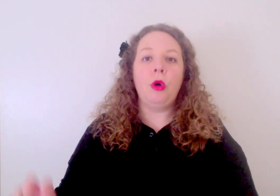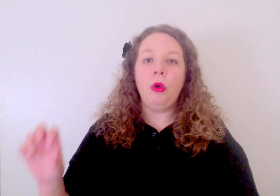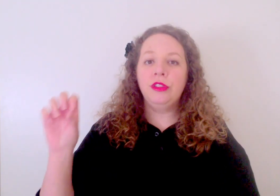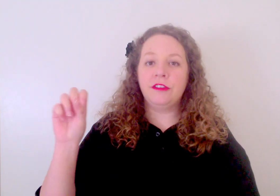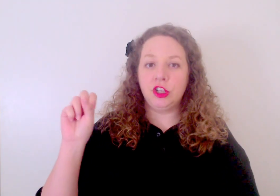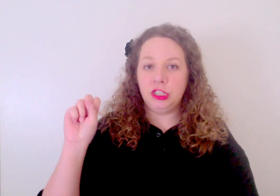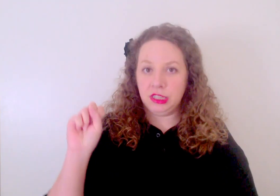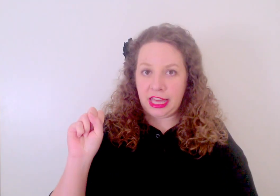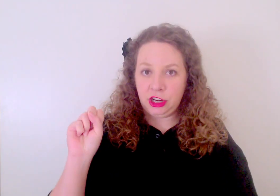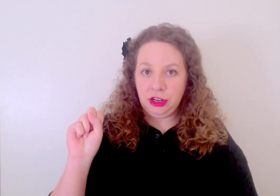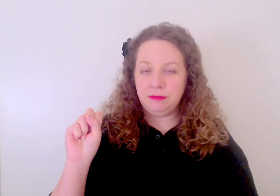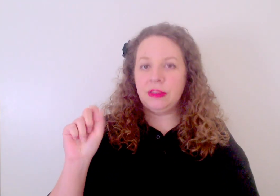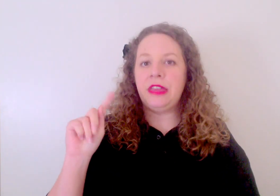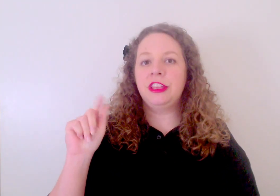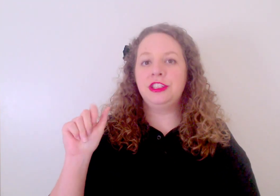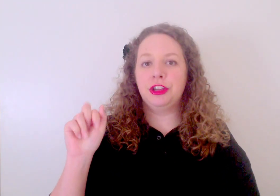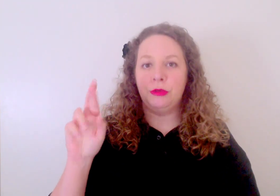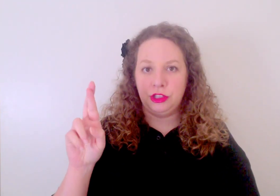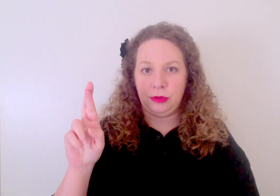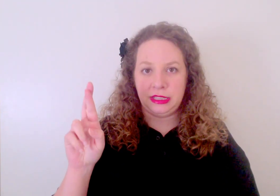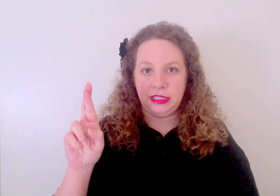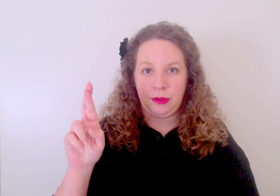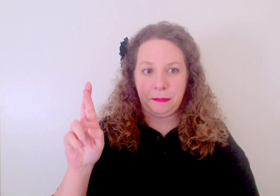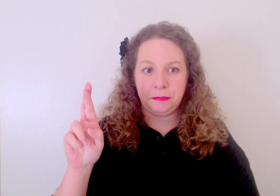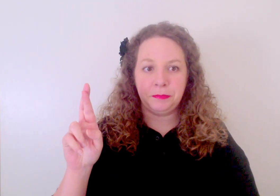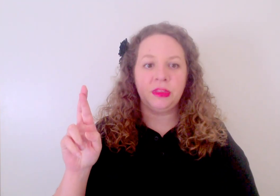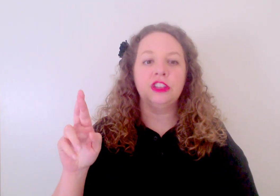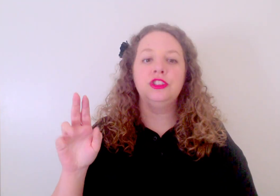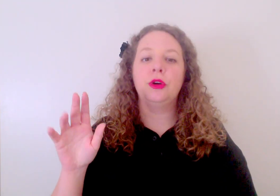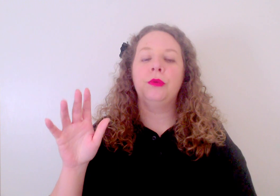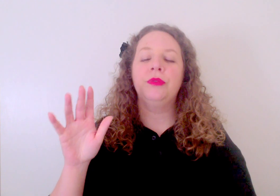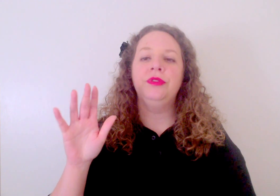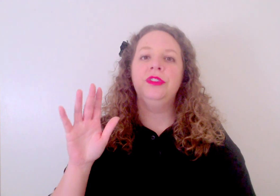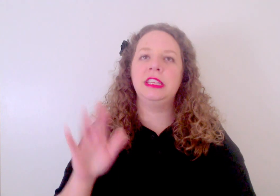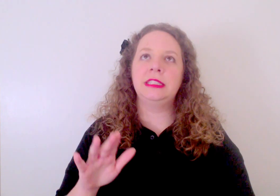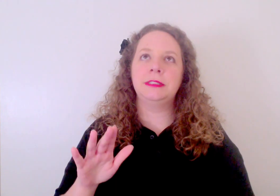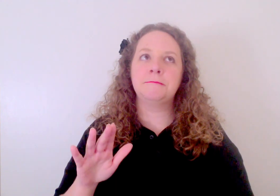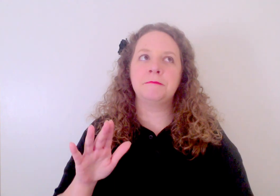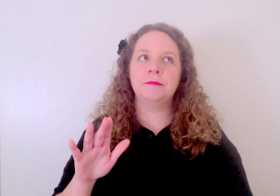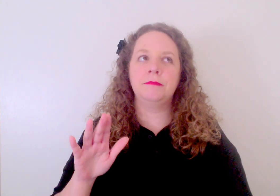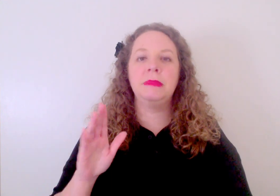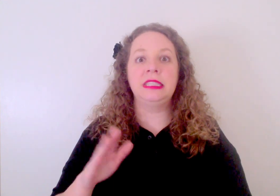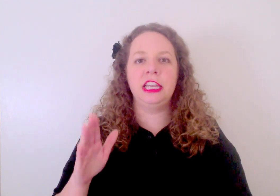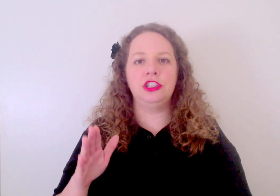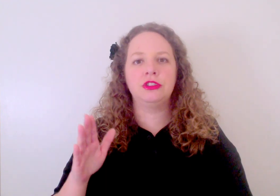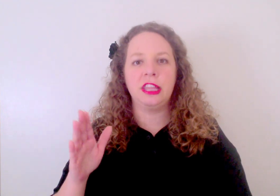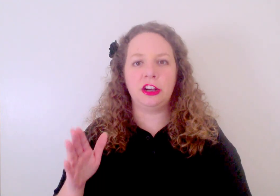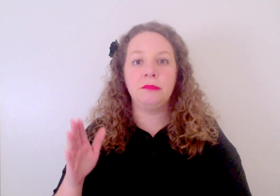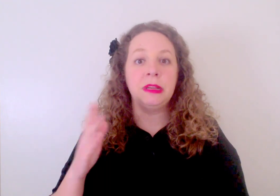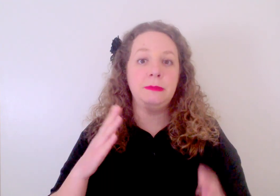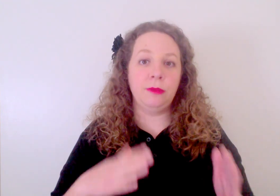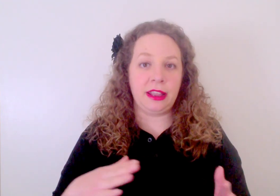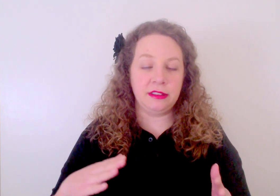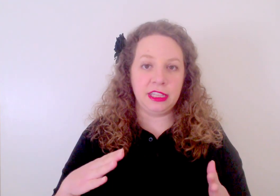hold the first letter and then to go into the rest of them. So this means that each letter must be